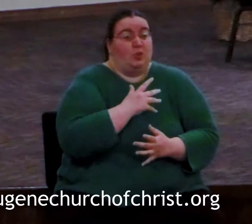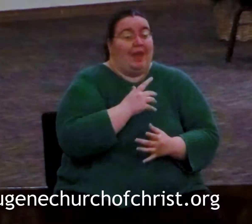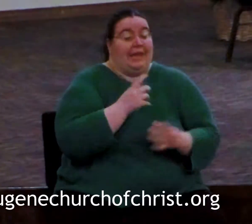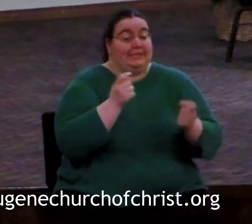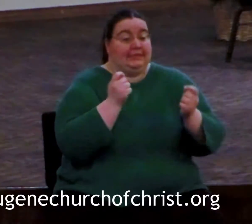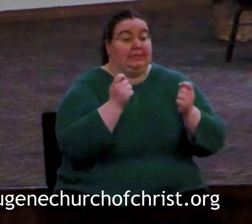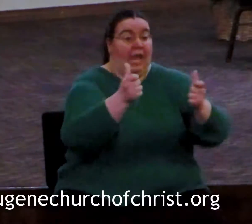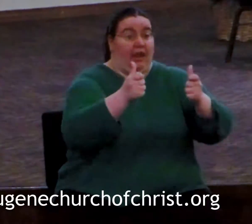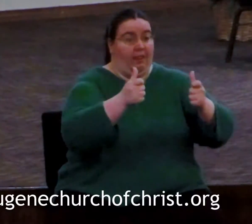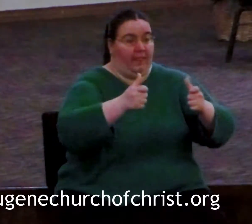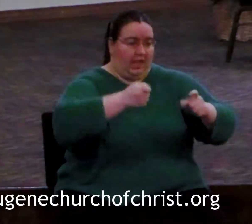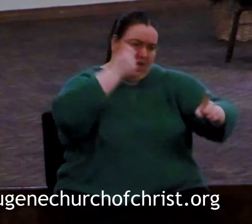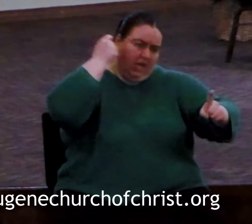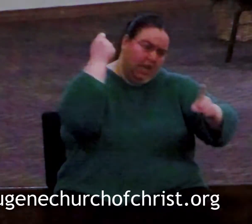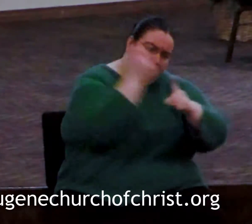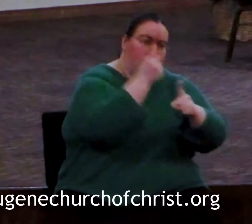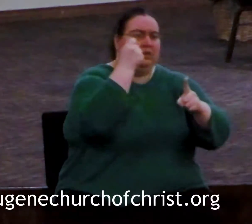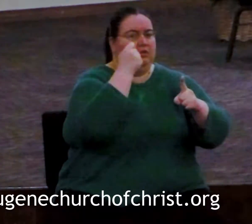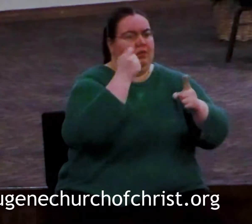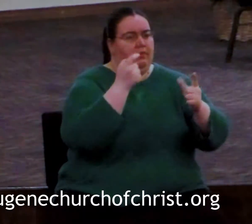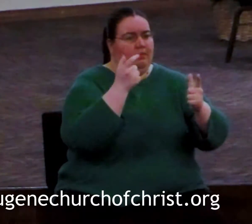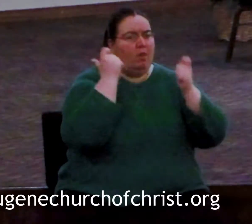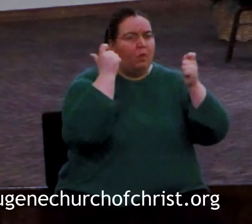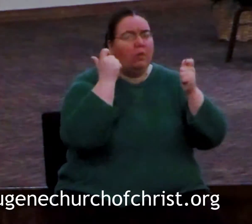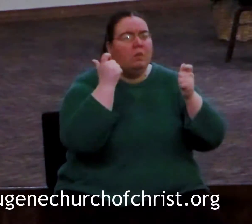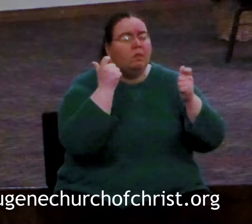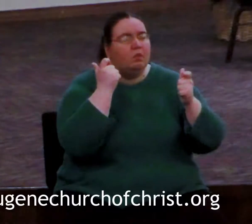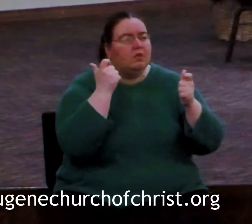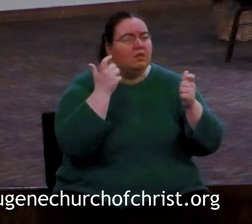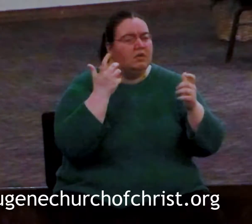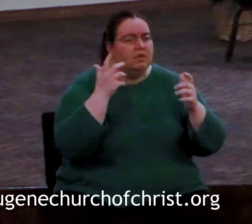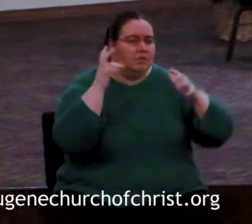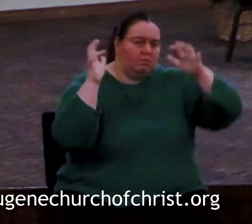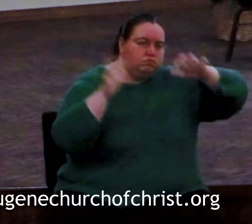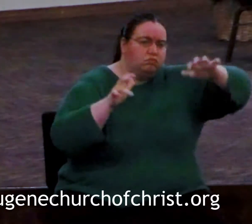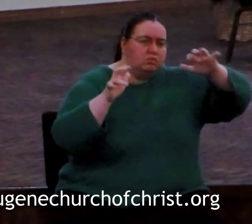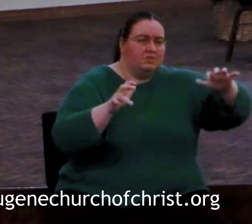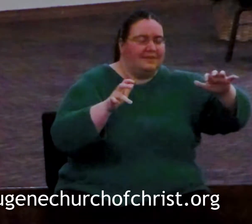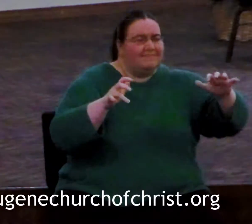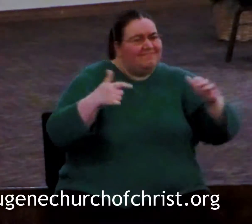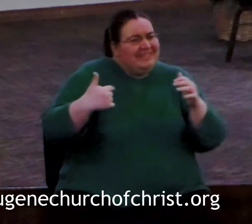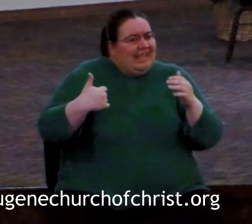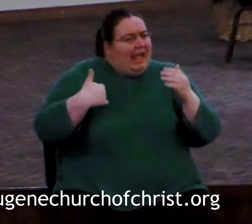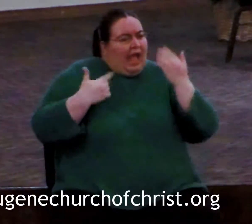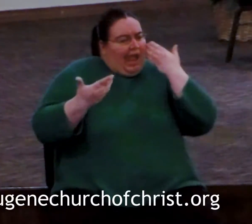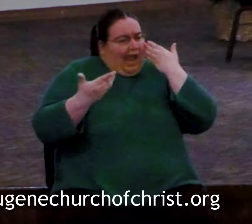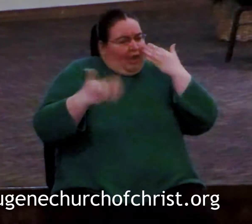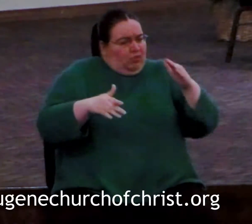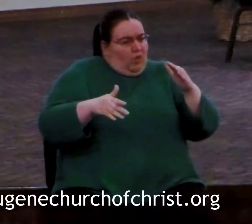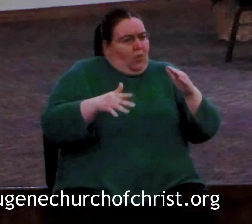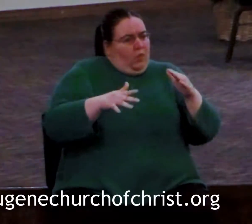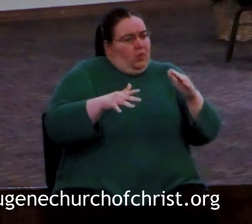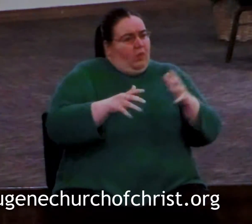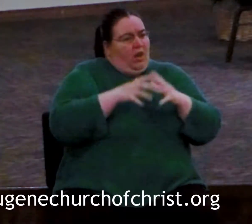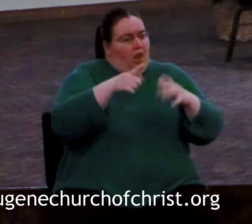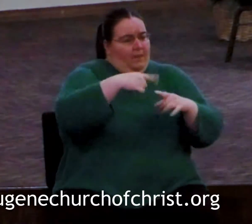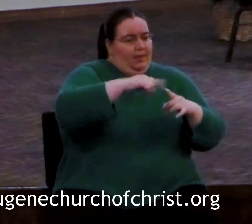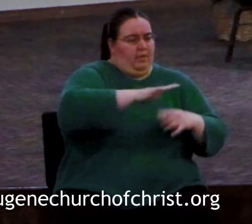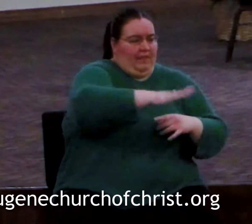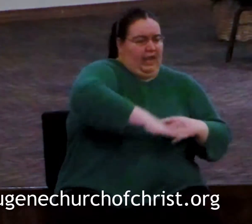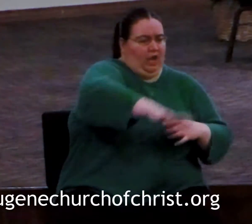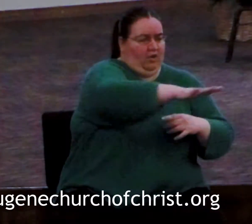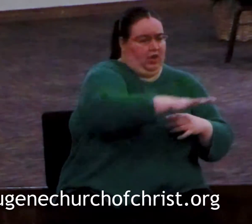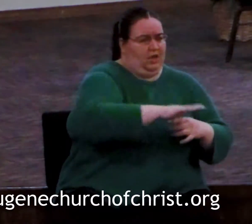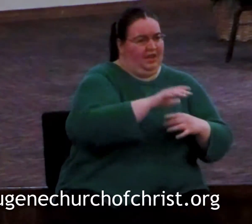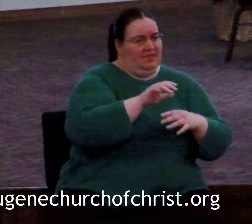Suddenly, this storm comes up. Now, I don't know a lot about the Sea of Galilee. I've not been there. I just know things that